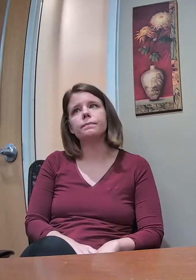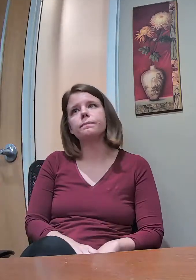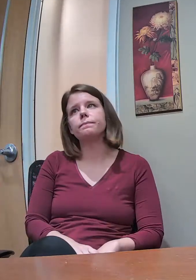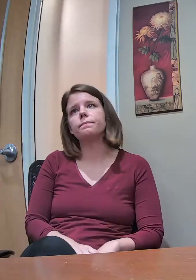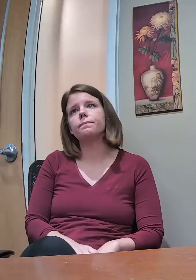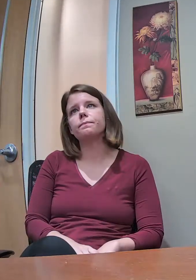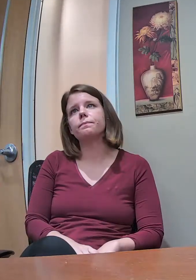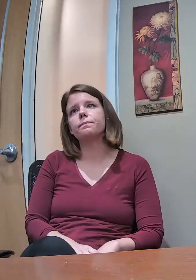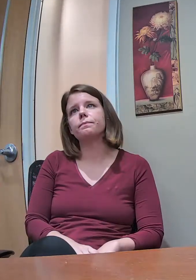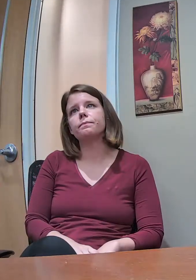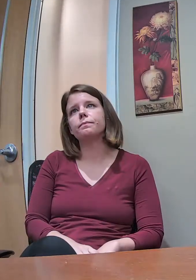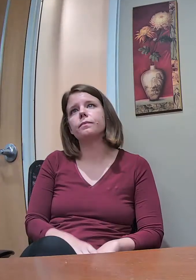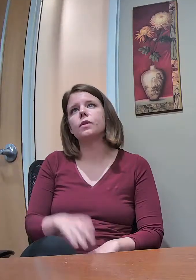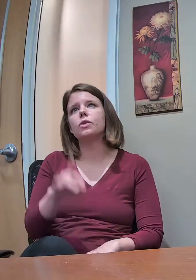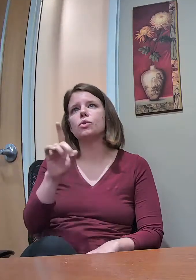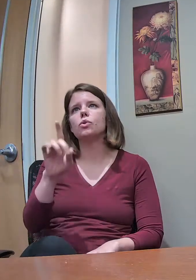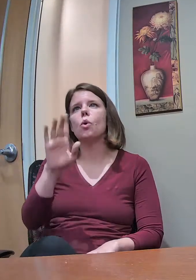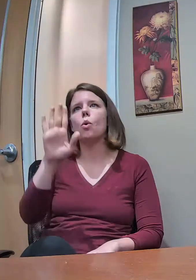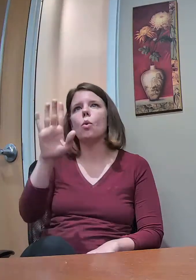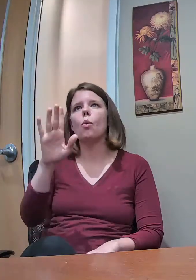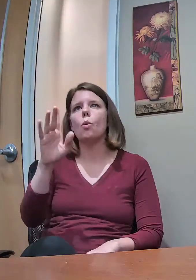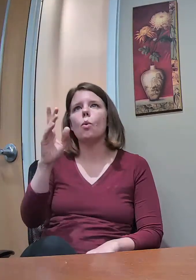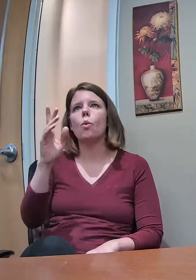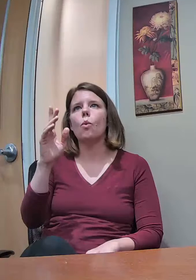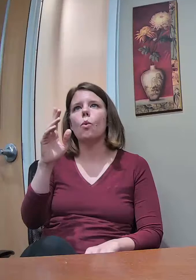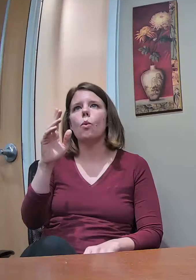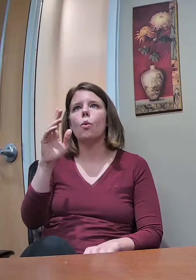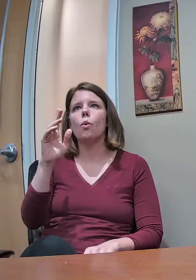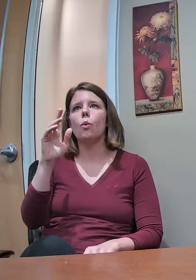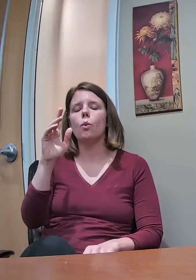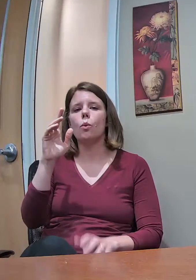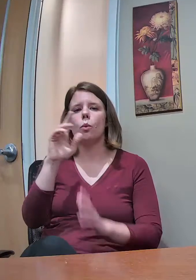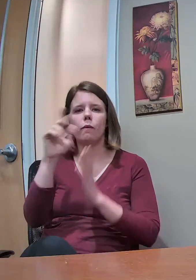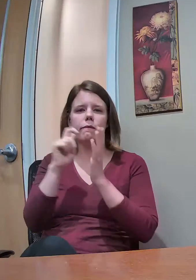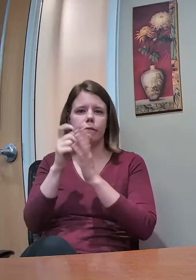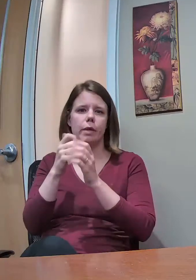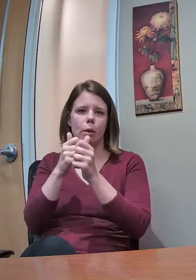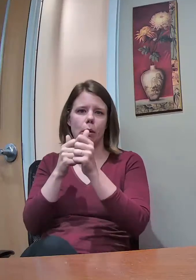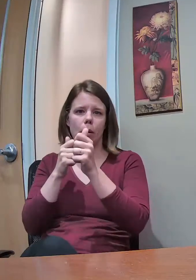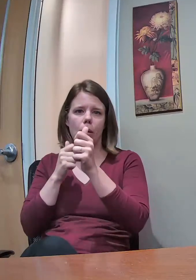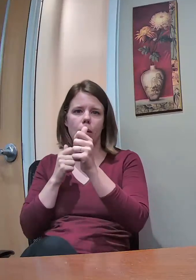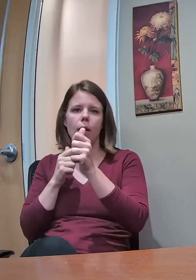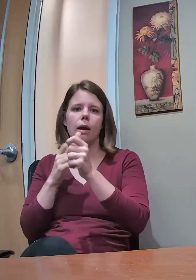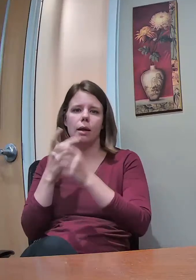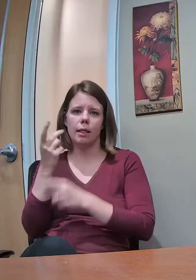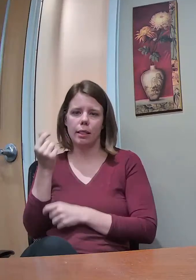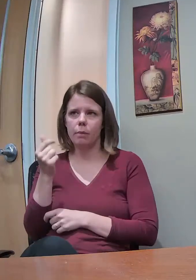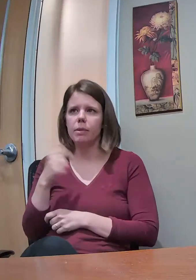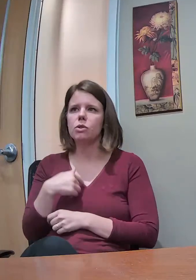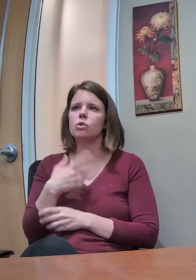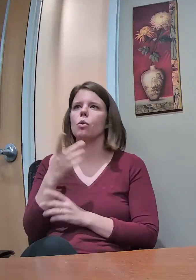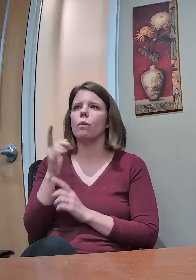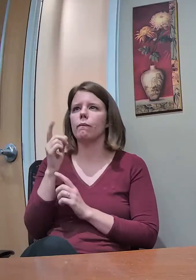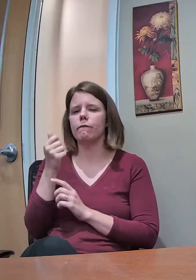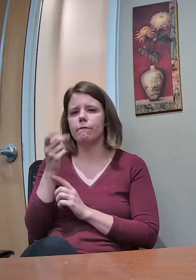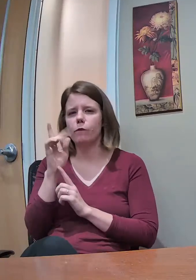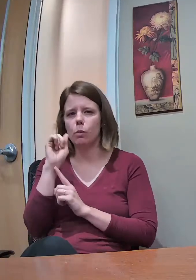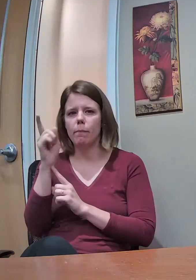give you another minute or so. And if you have any more questions or comments, you're